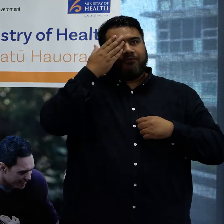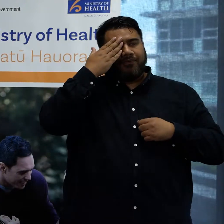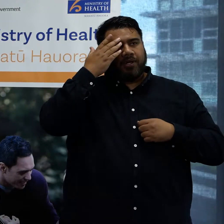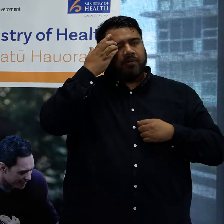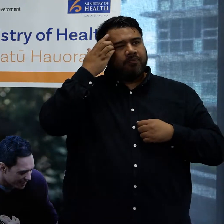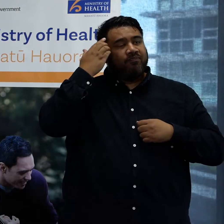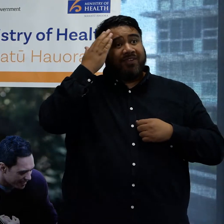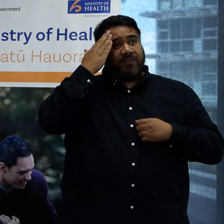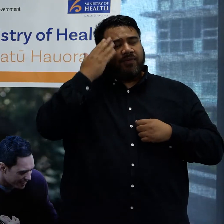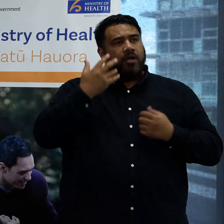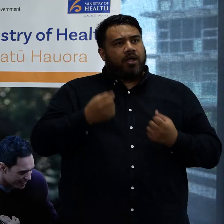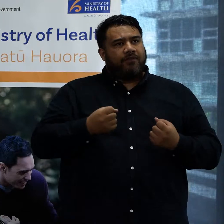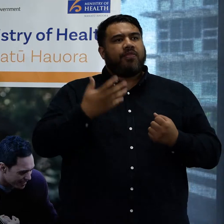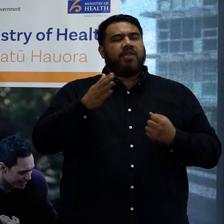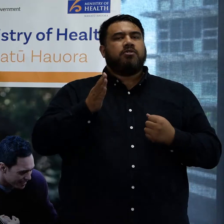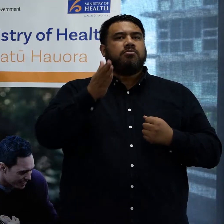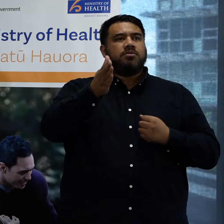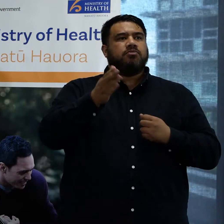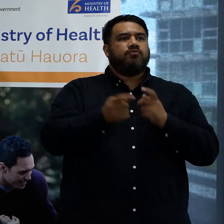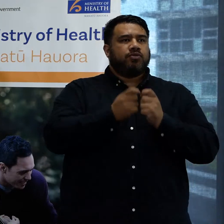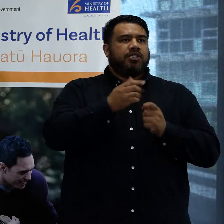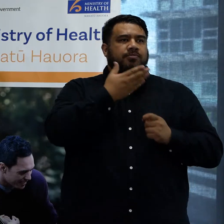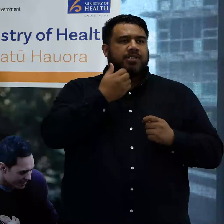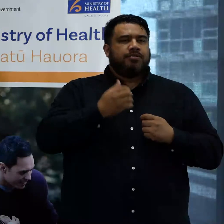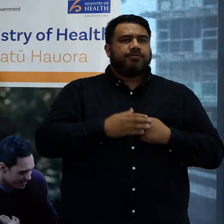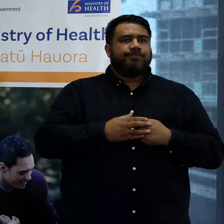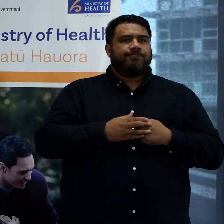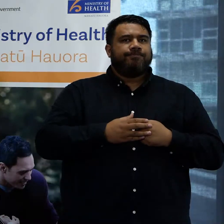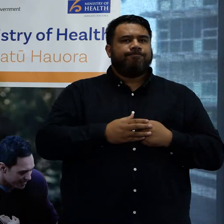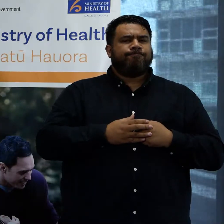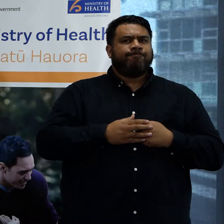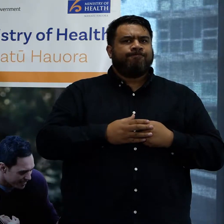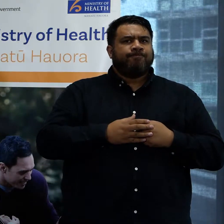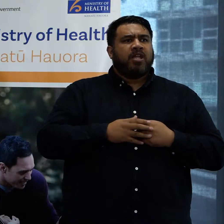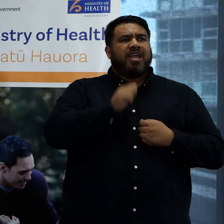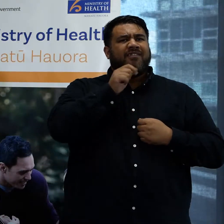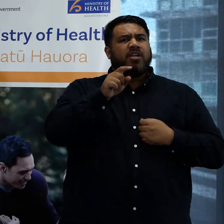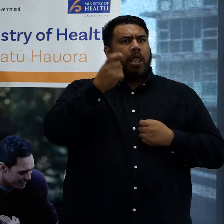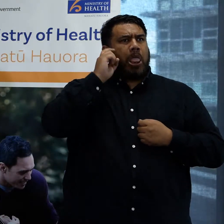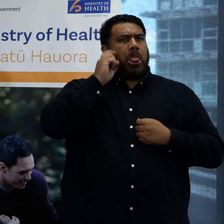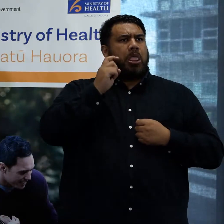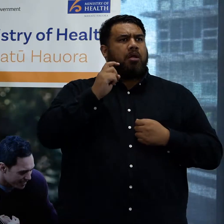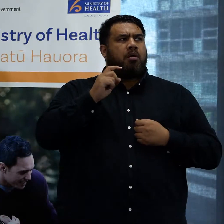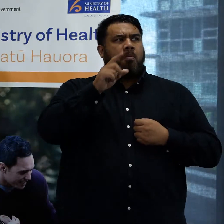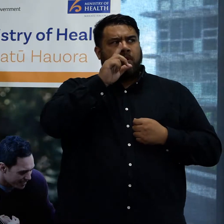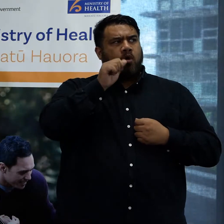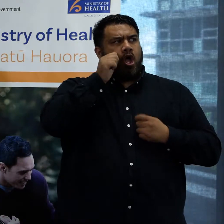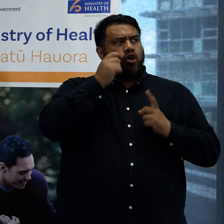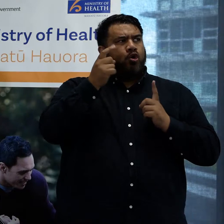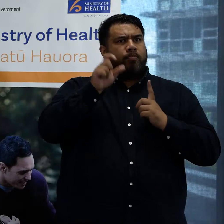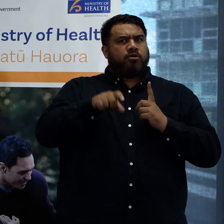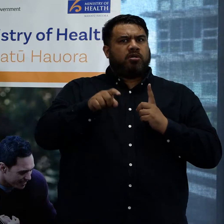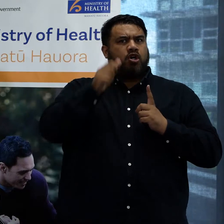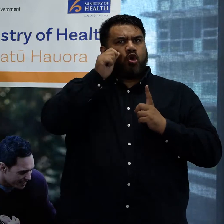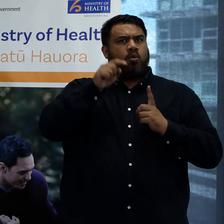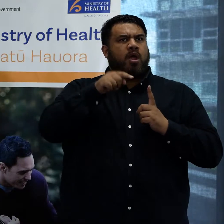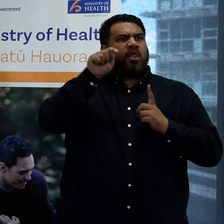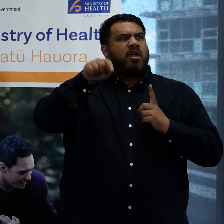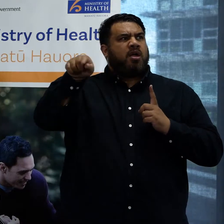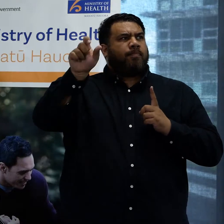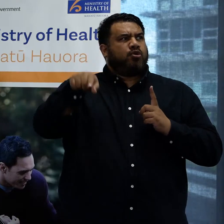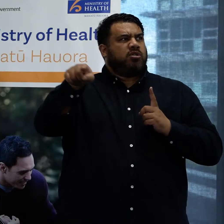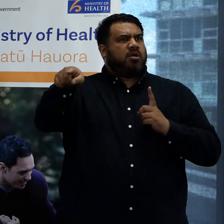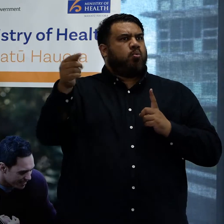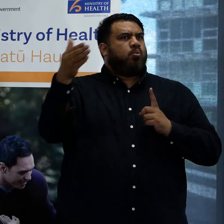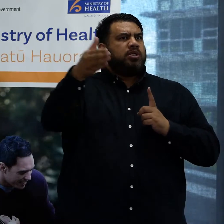definitely get a test. If people are concerned that they may have been exposed, maybe a contact, or if they've spent time around someone who was in the